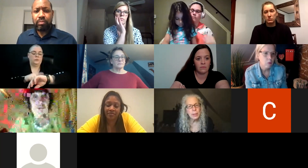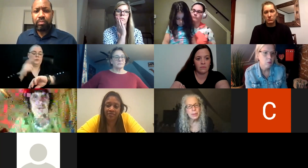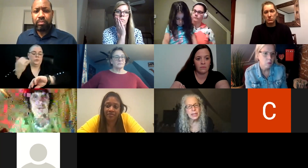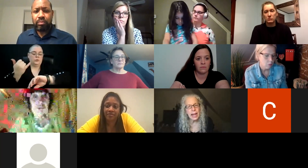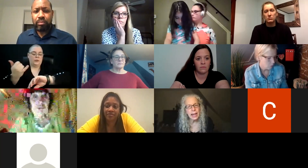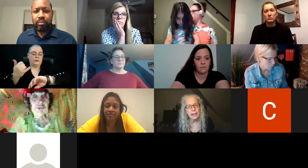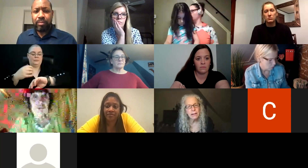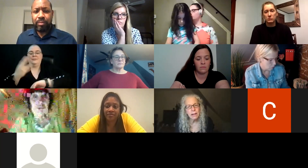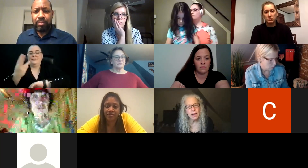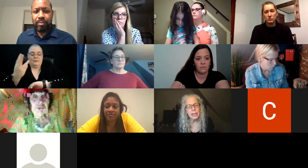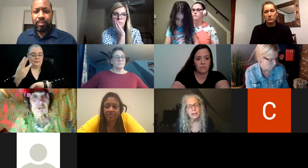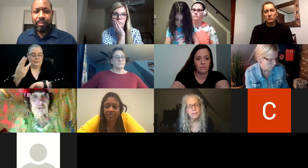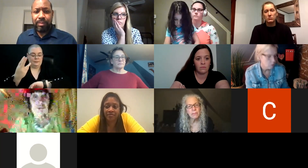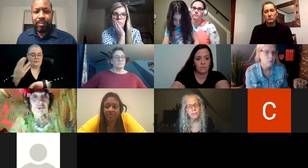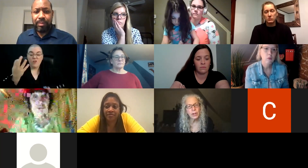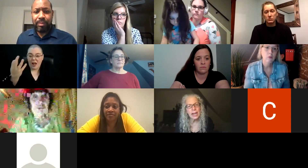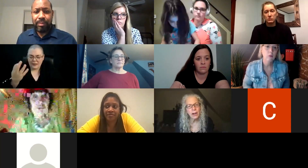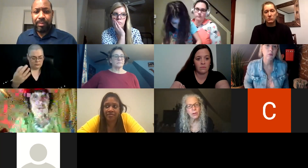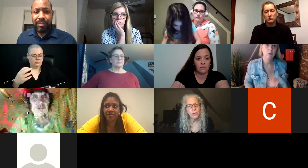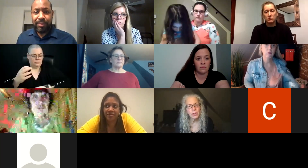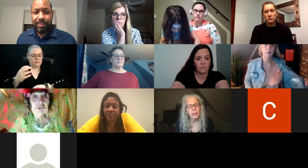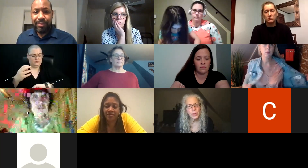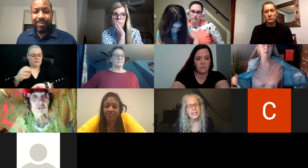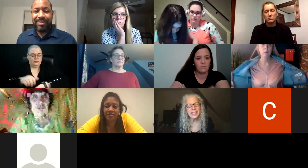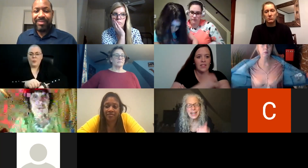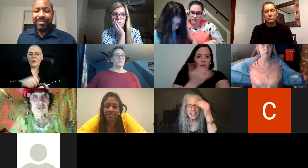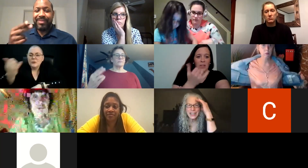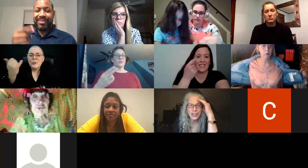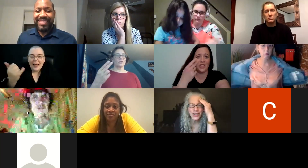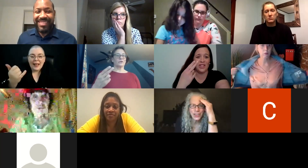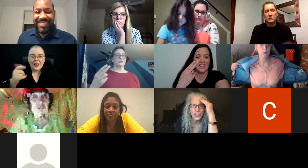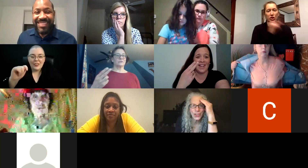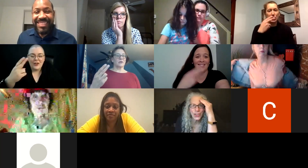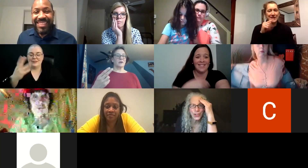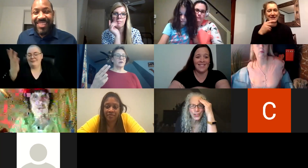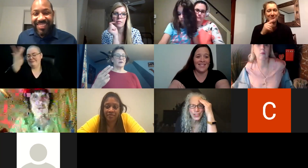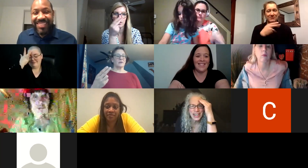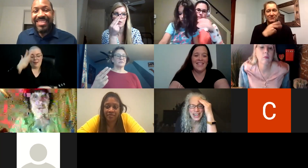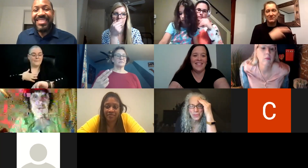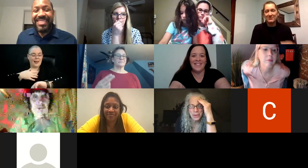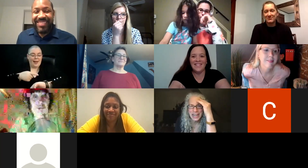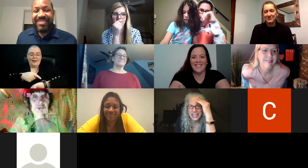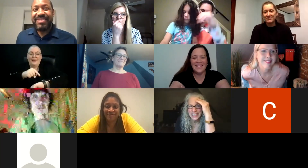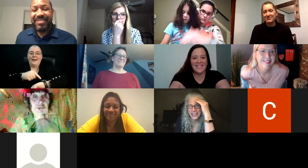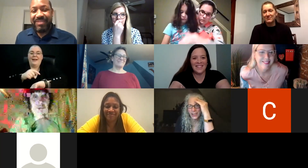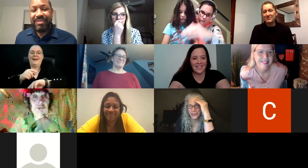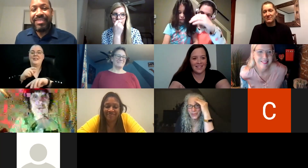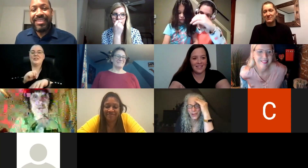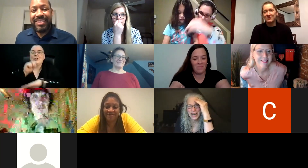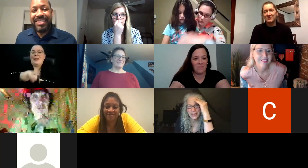can add, I mean, right now, what is today? It's Thursday. Oh my gosh, I thought it was Friday for a